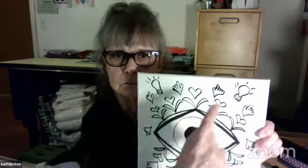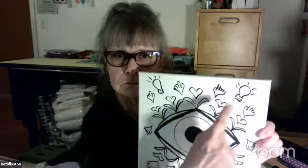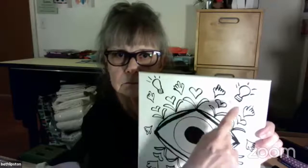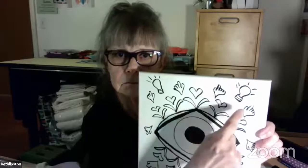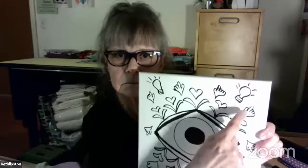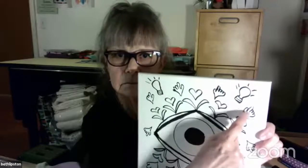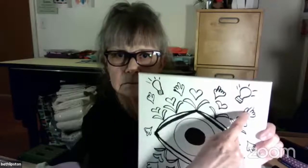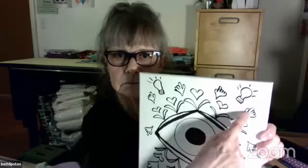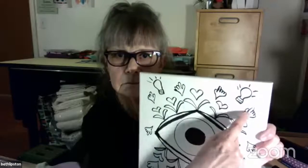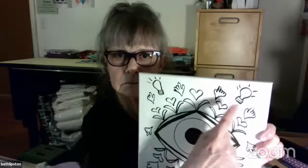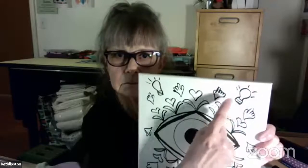Oh, cool.